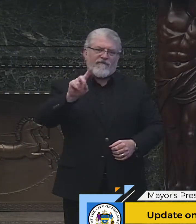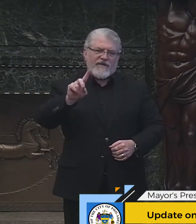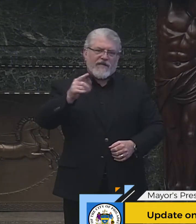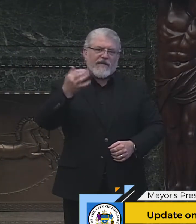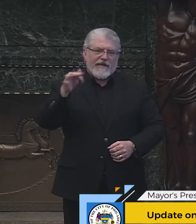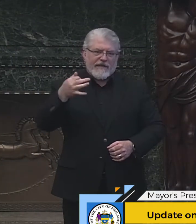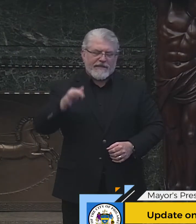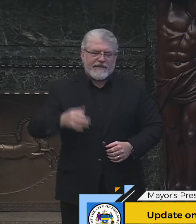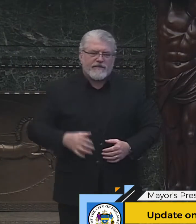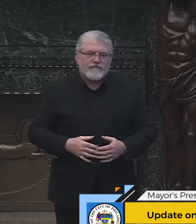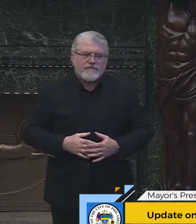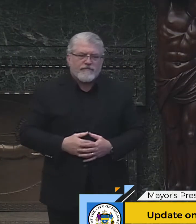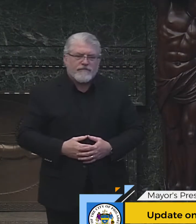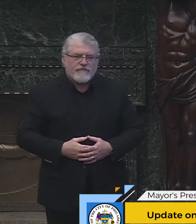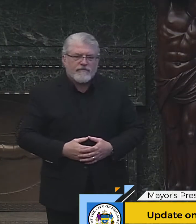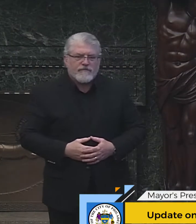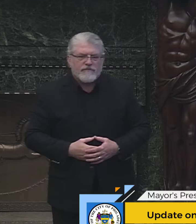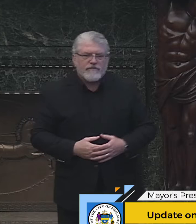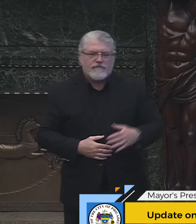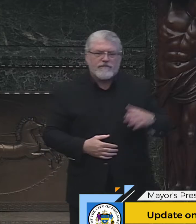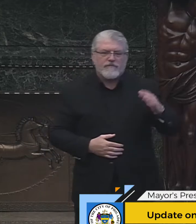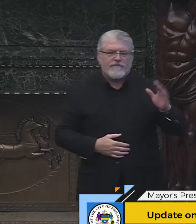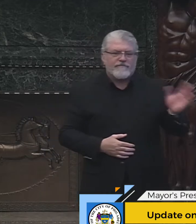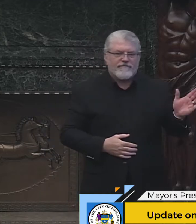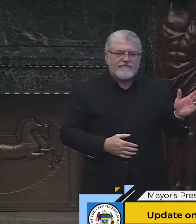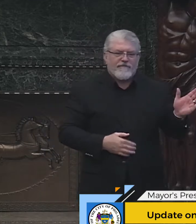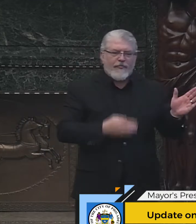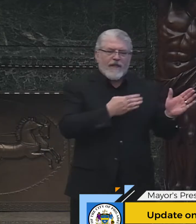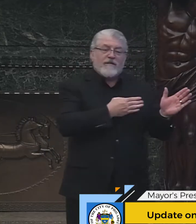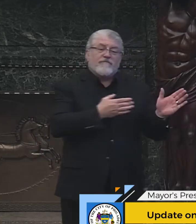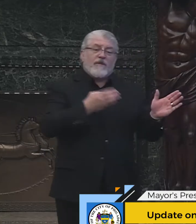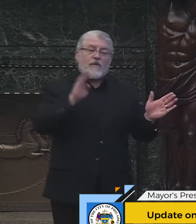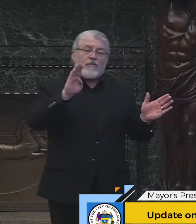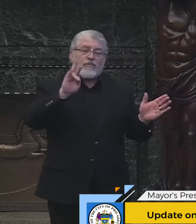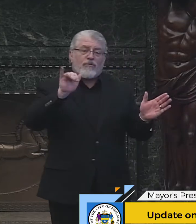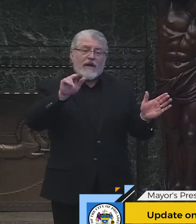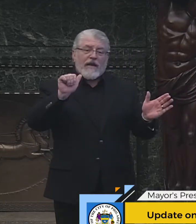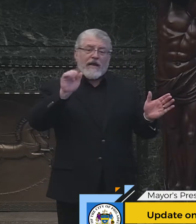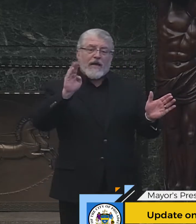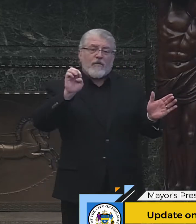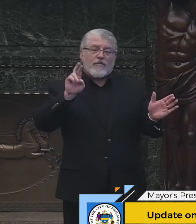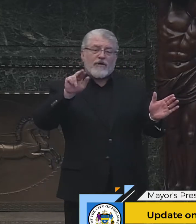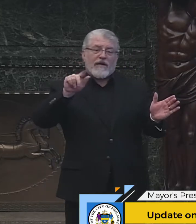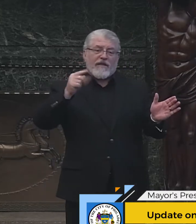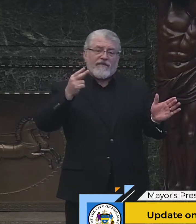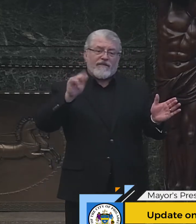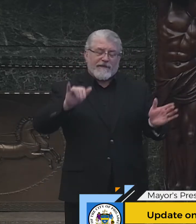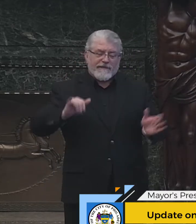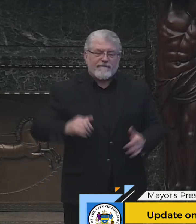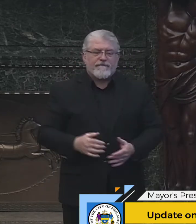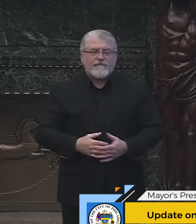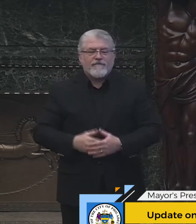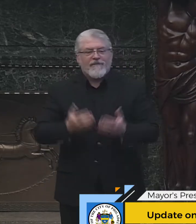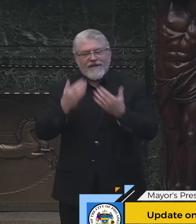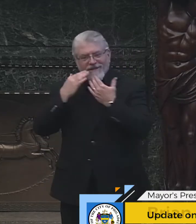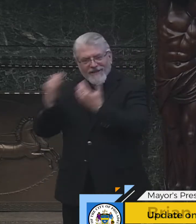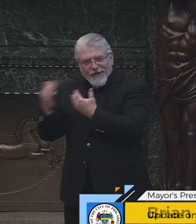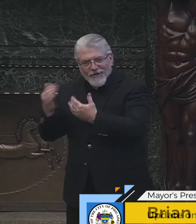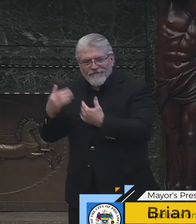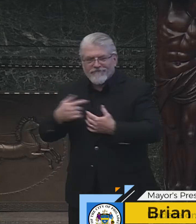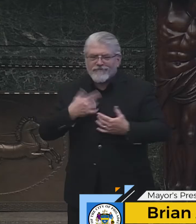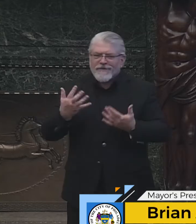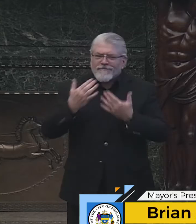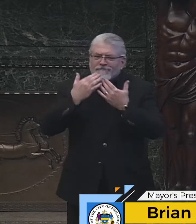Thank you, Dr. Farley. I want to start off by thanking you, the Department of Public Health, your staff, the Office of